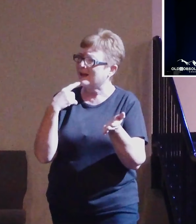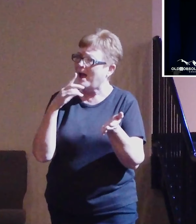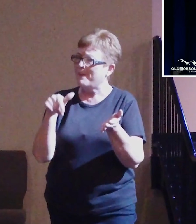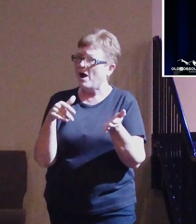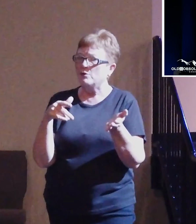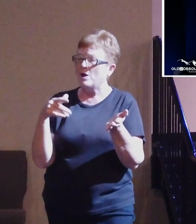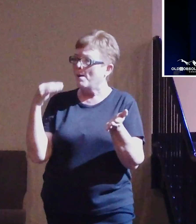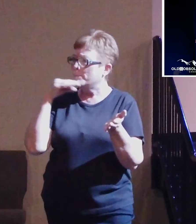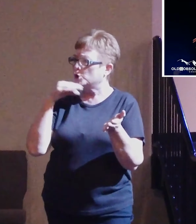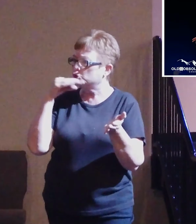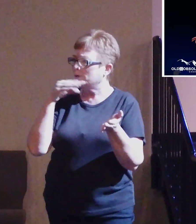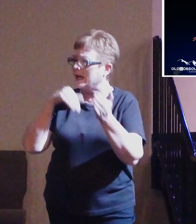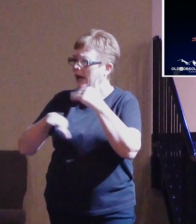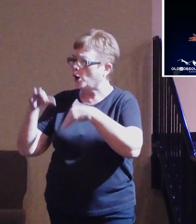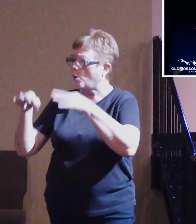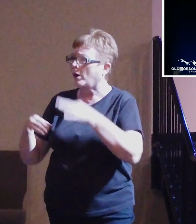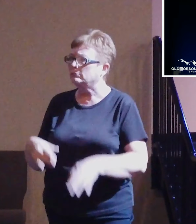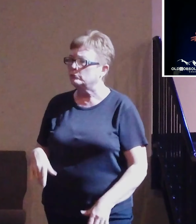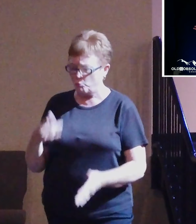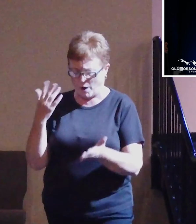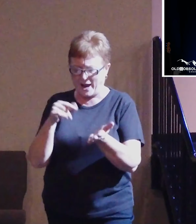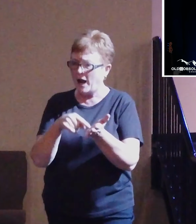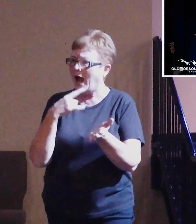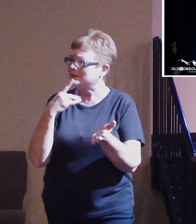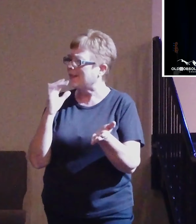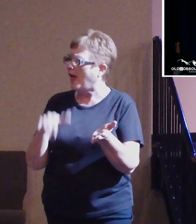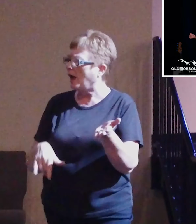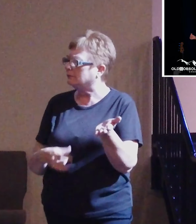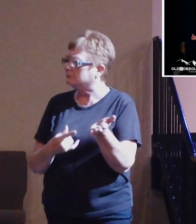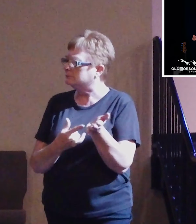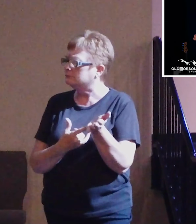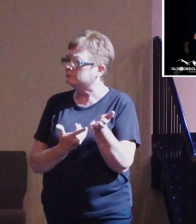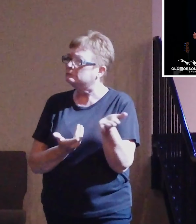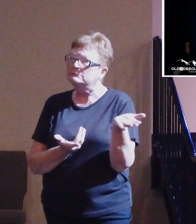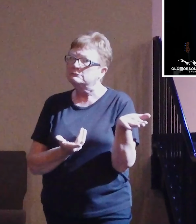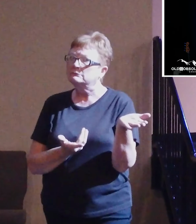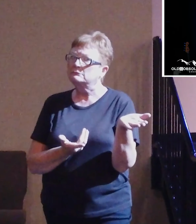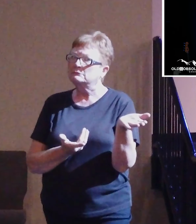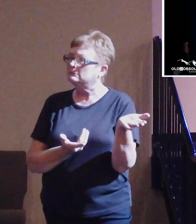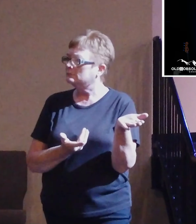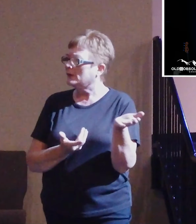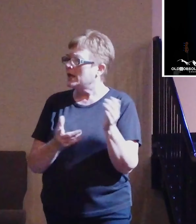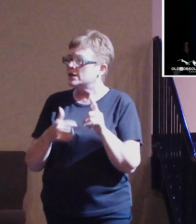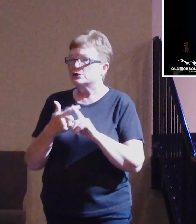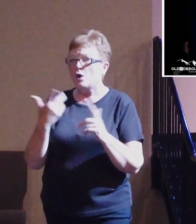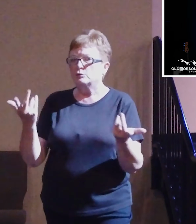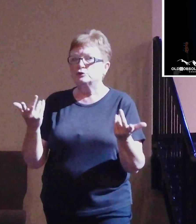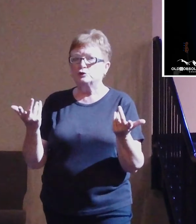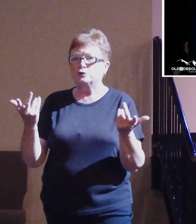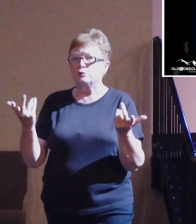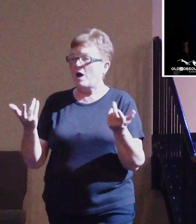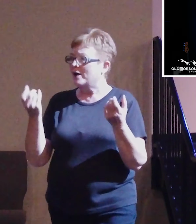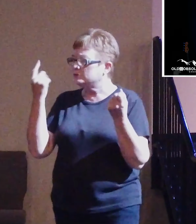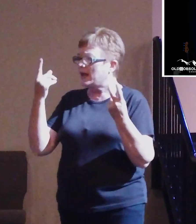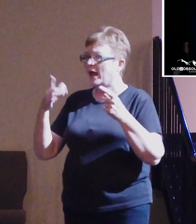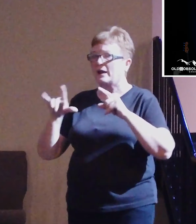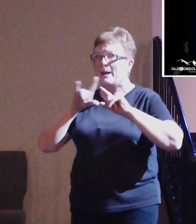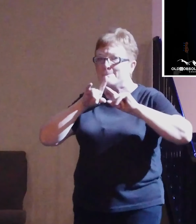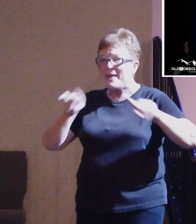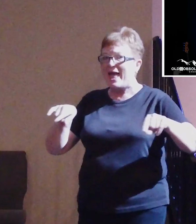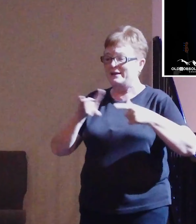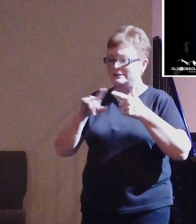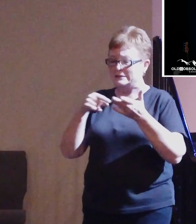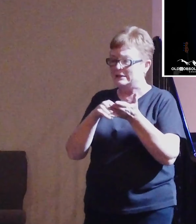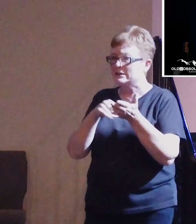perjuring oneself in court. So the gist of the command, sort of to put it into modern language,